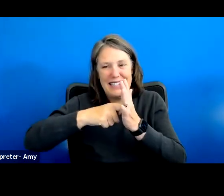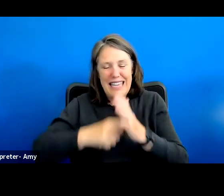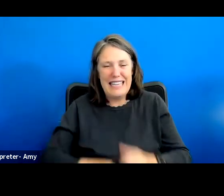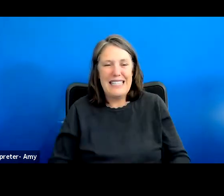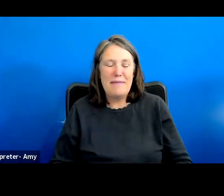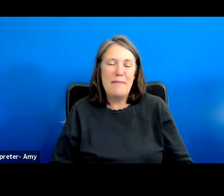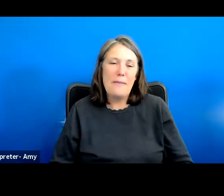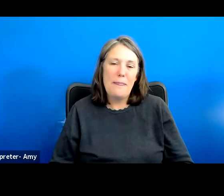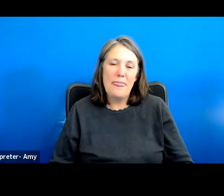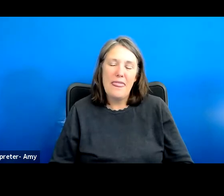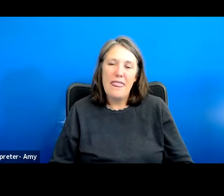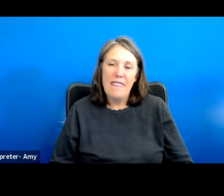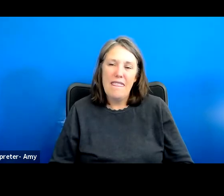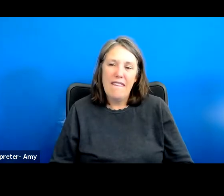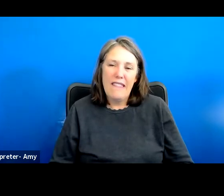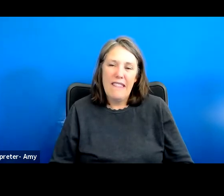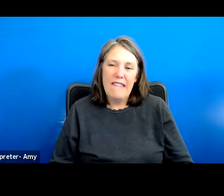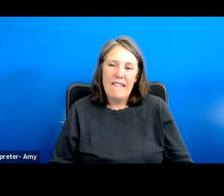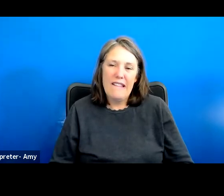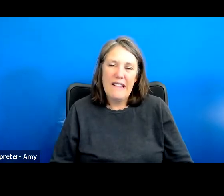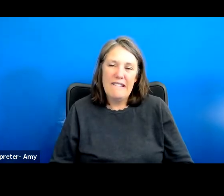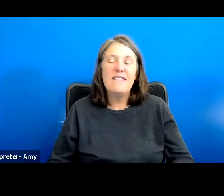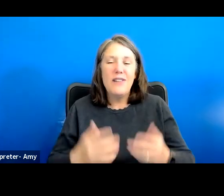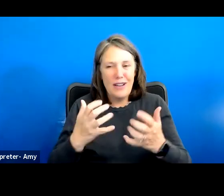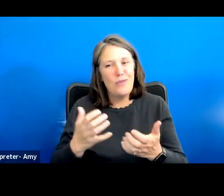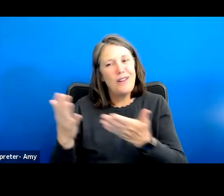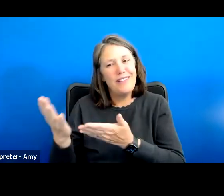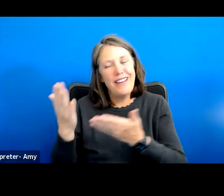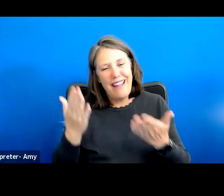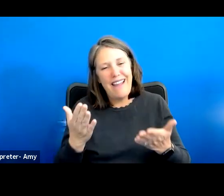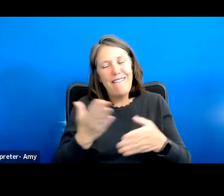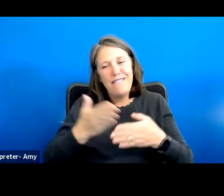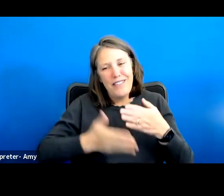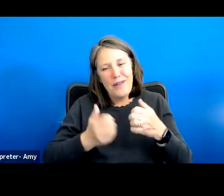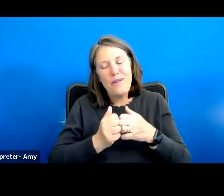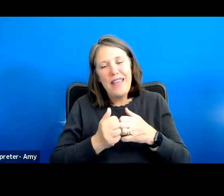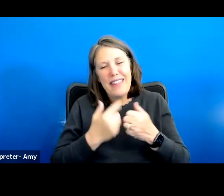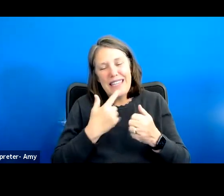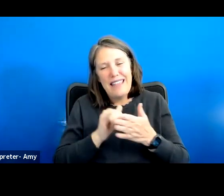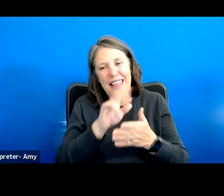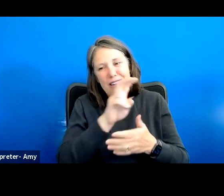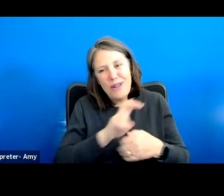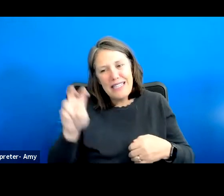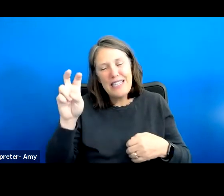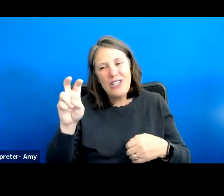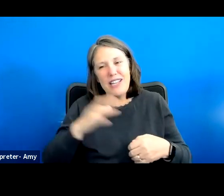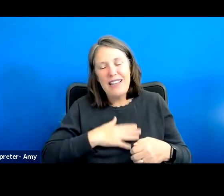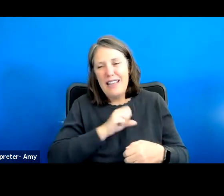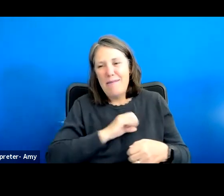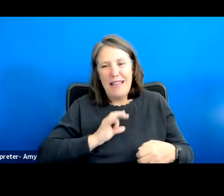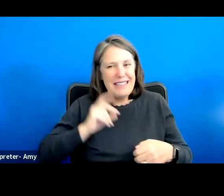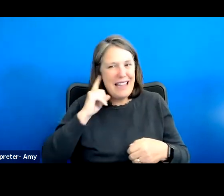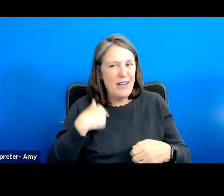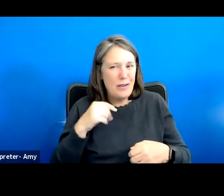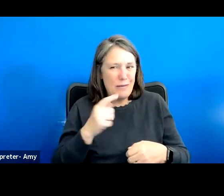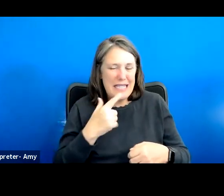key. So just want to bring us home by saying that transitions, my staff hears me say this all the